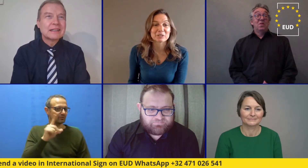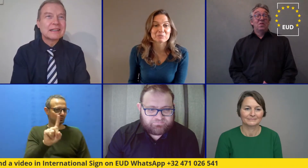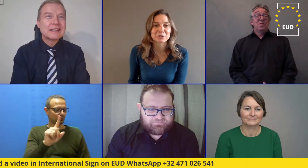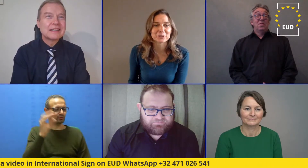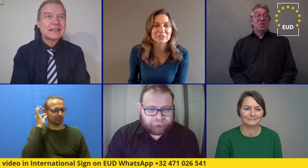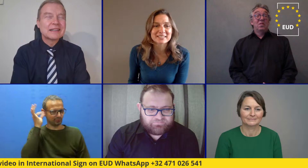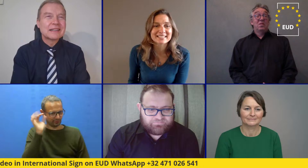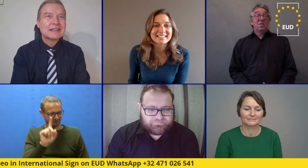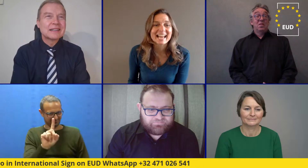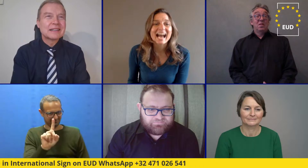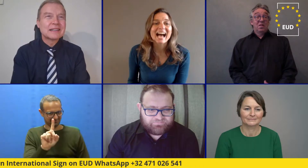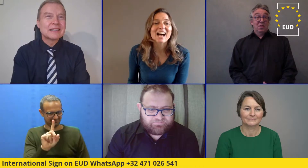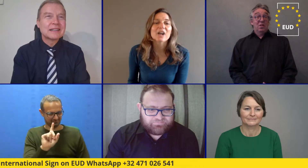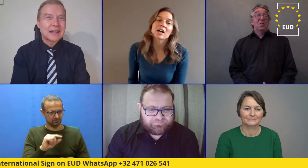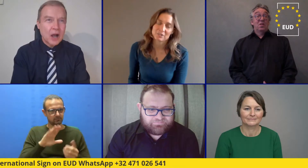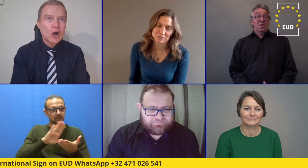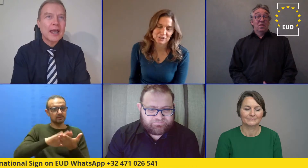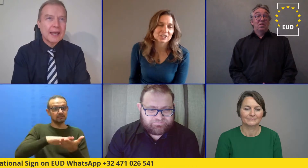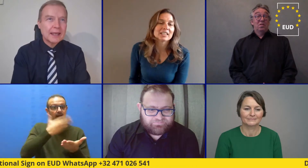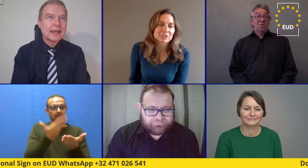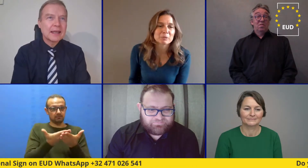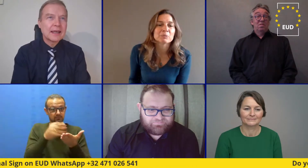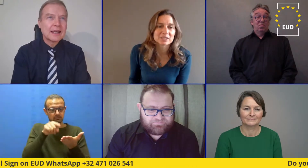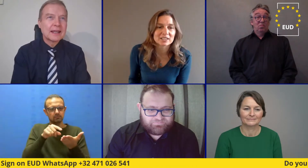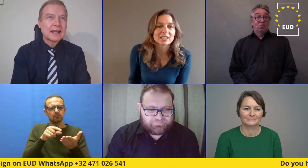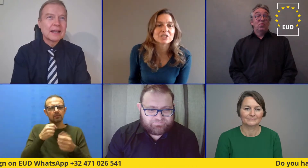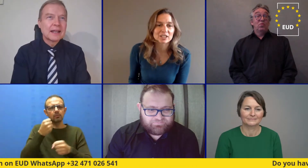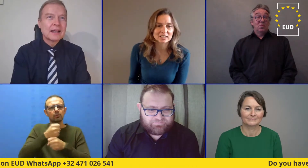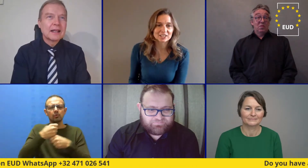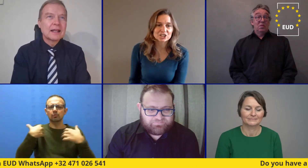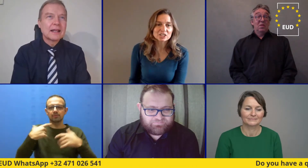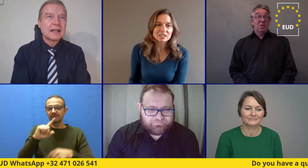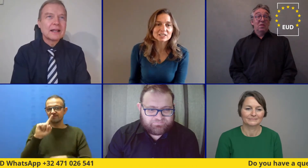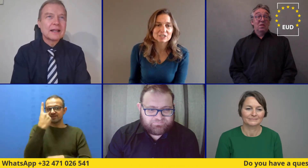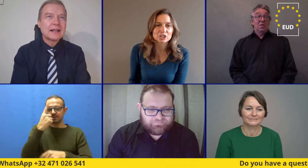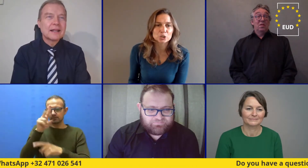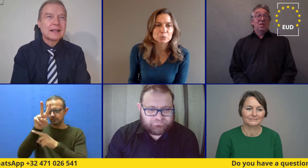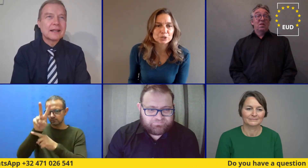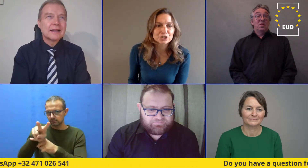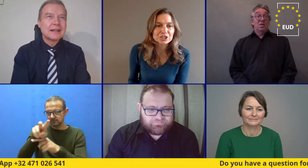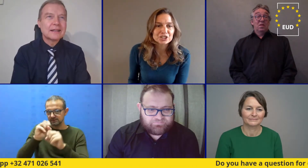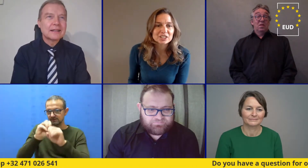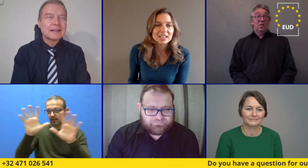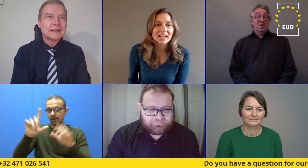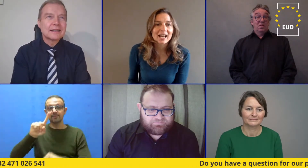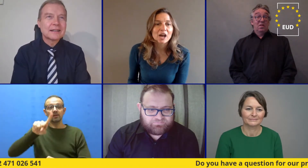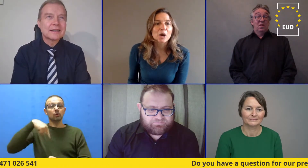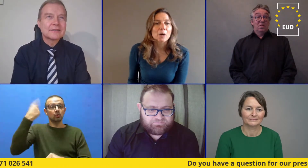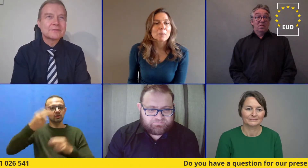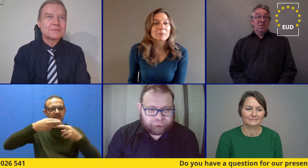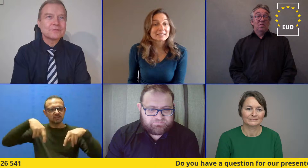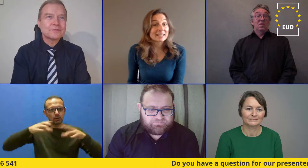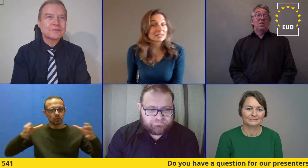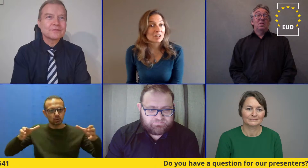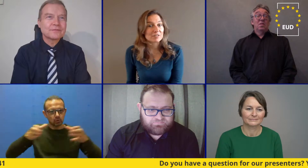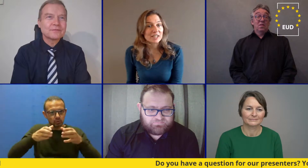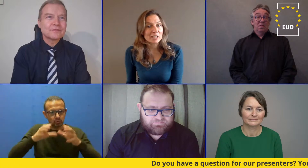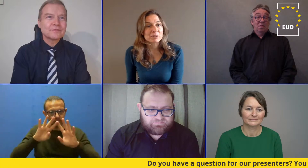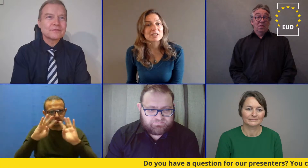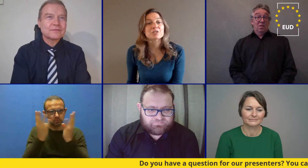have produced. Hearing people did the translation, hearing interpreters. But it takes a lot of time because